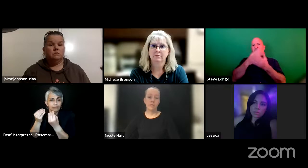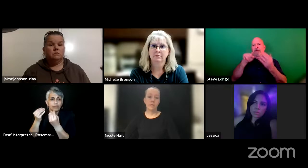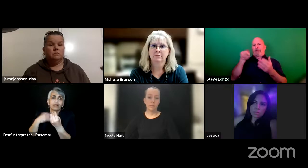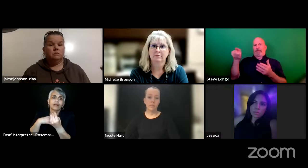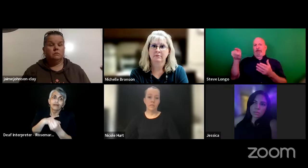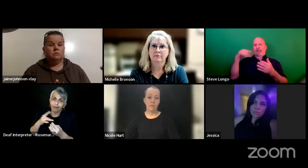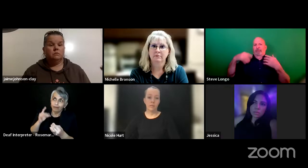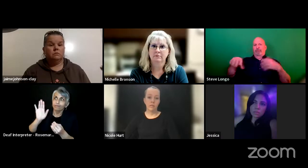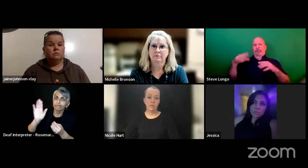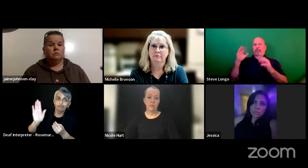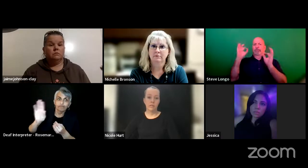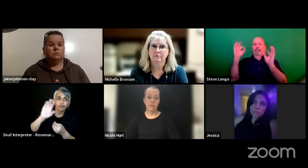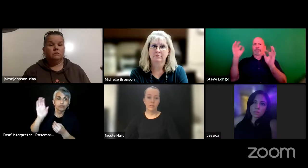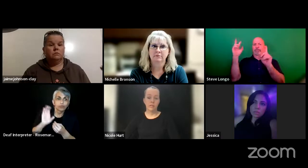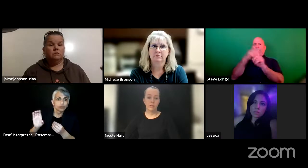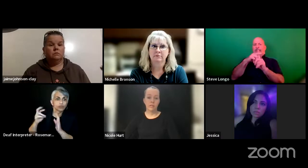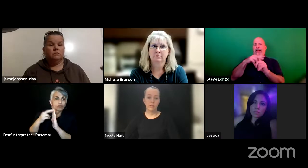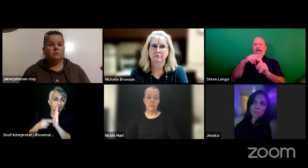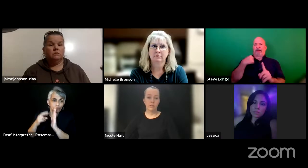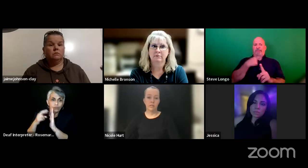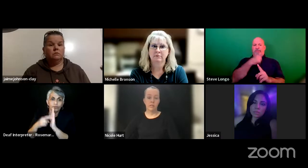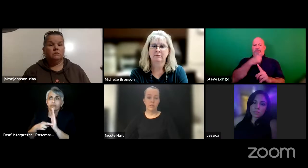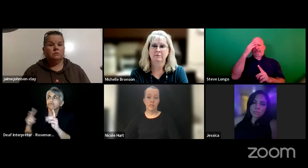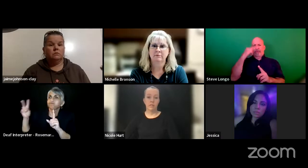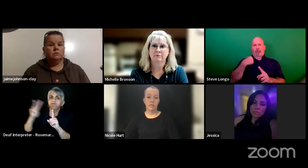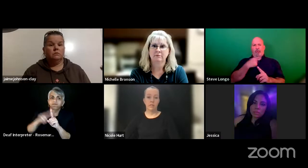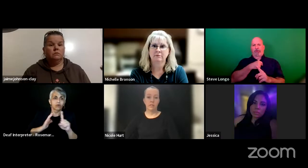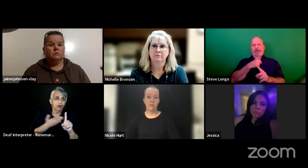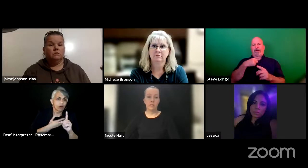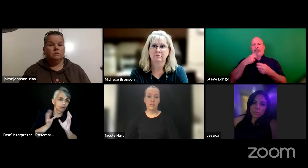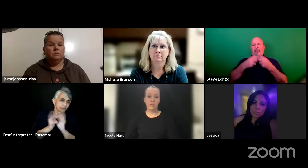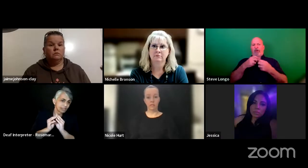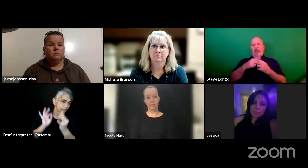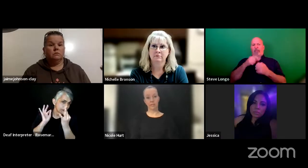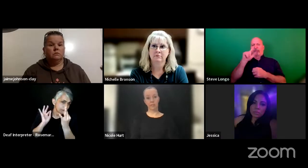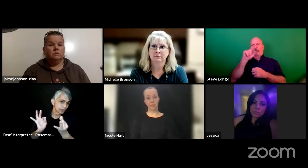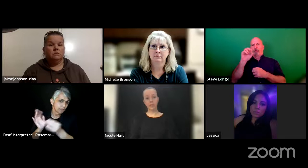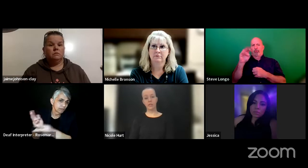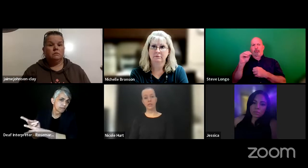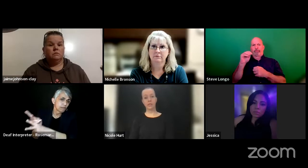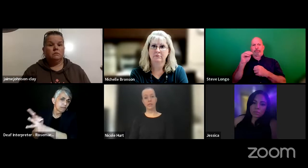We've also included part of the Helen Keller